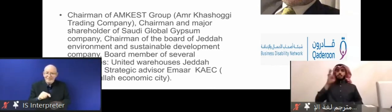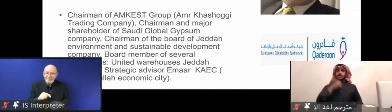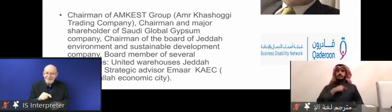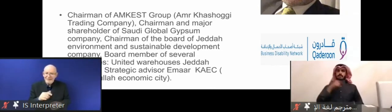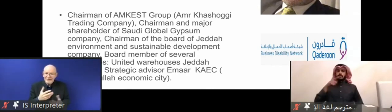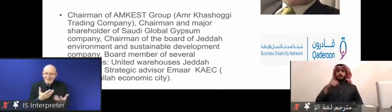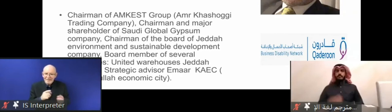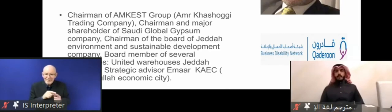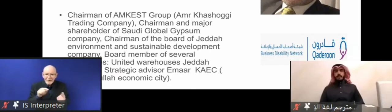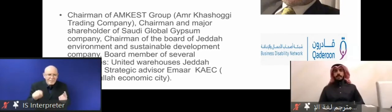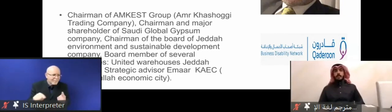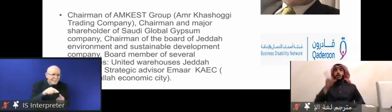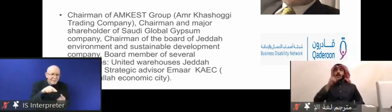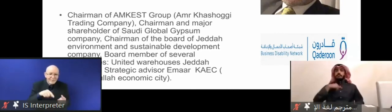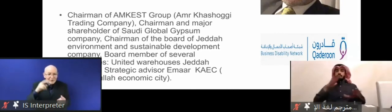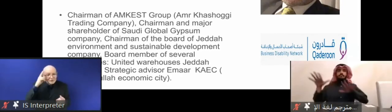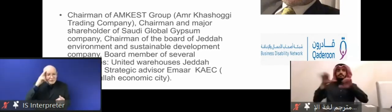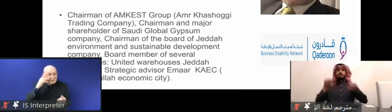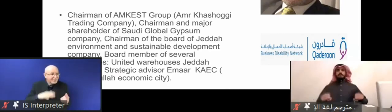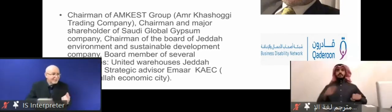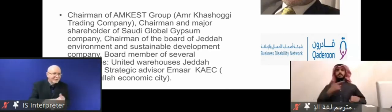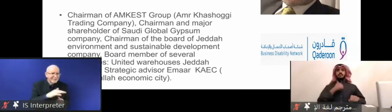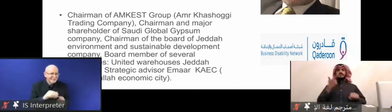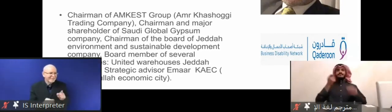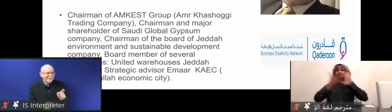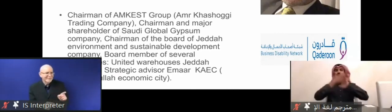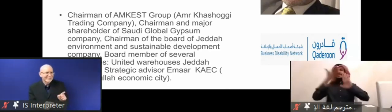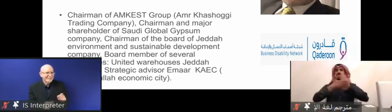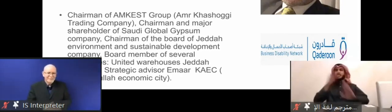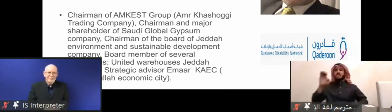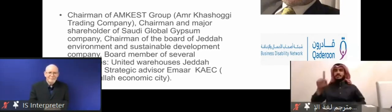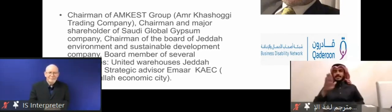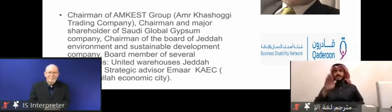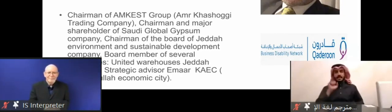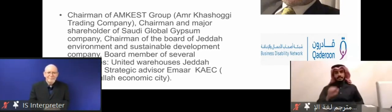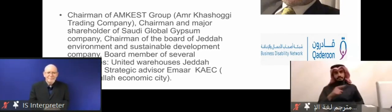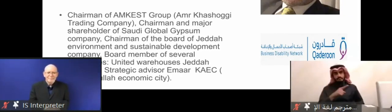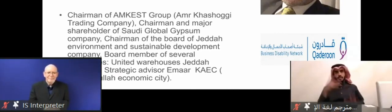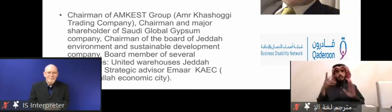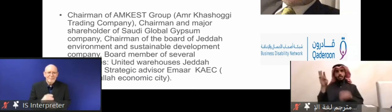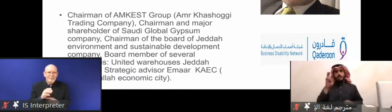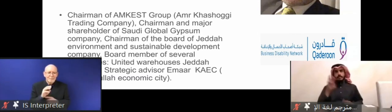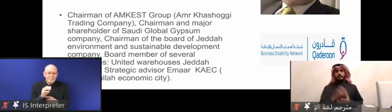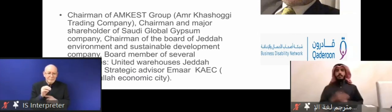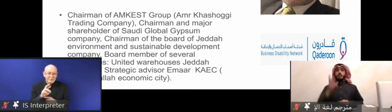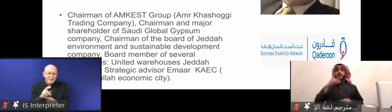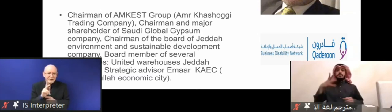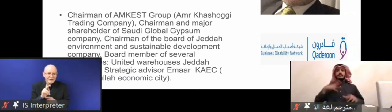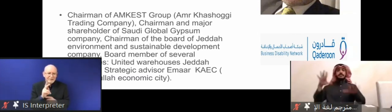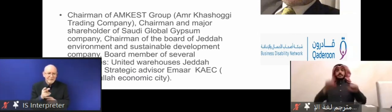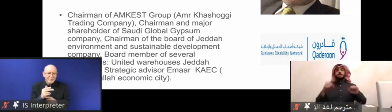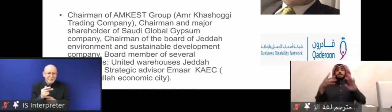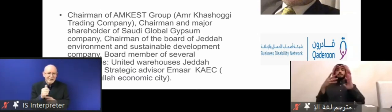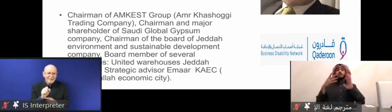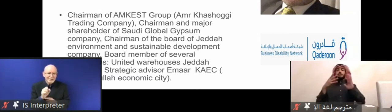Saudi Global Gypsum Company, chairman of the board of Jeddah Environment and Sustainable Development Company, board member of